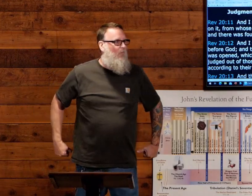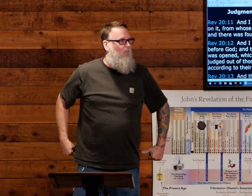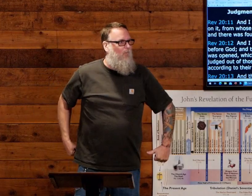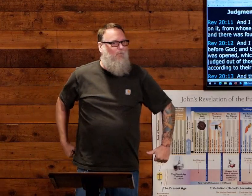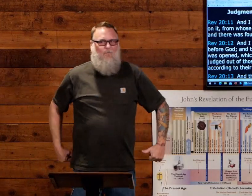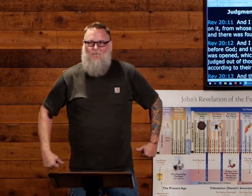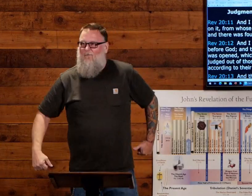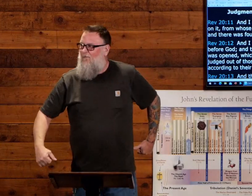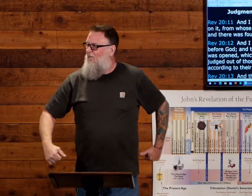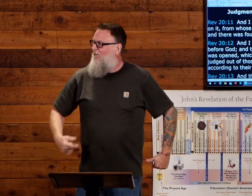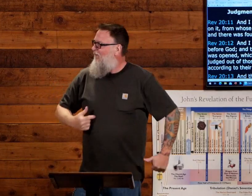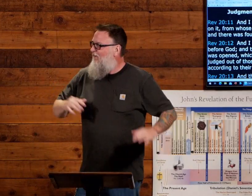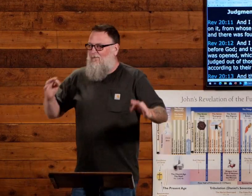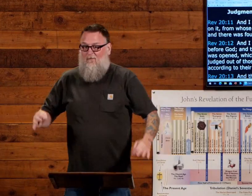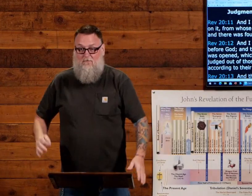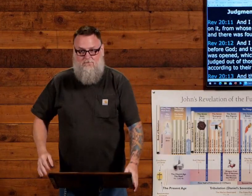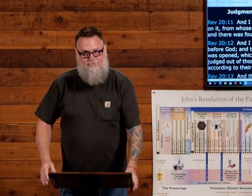you know,